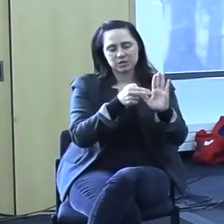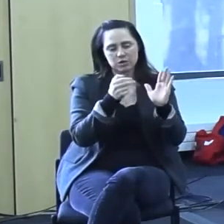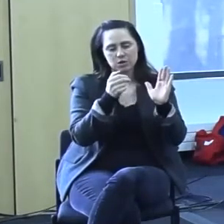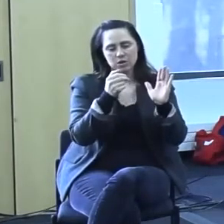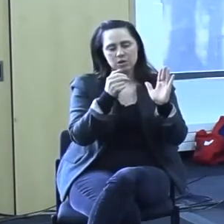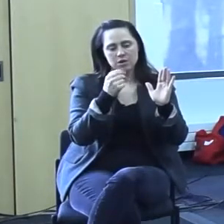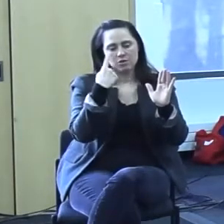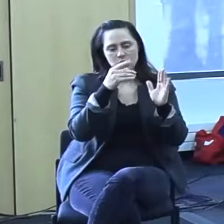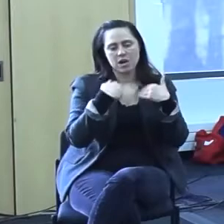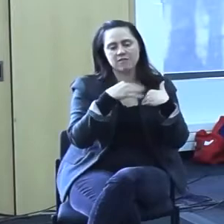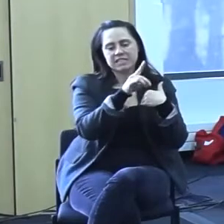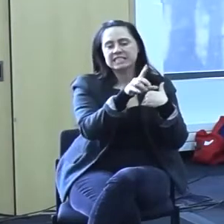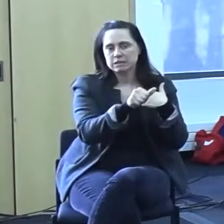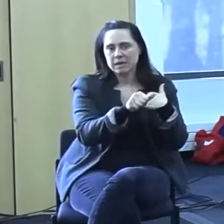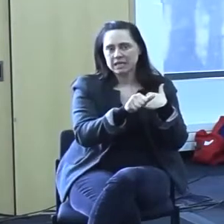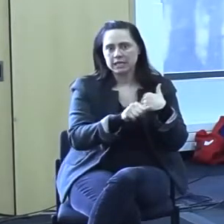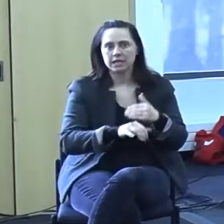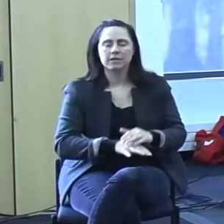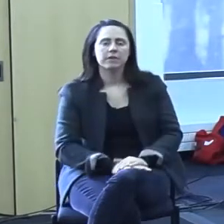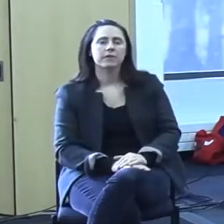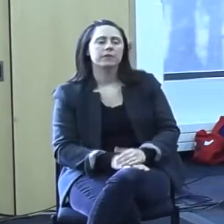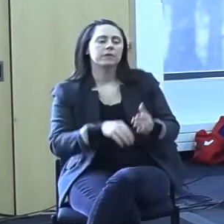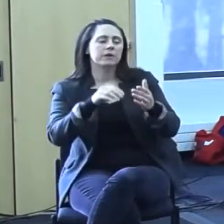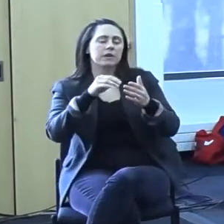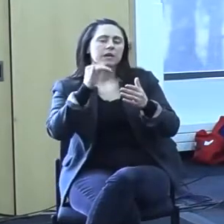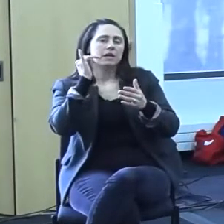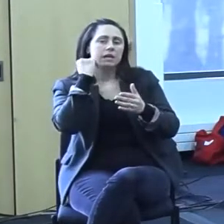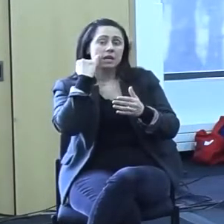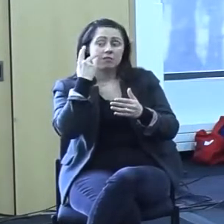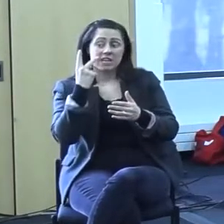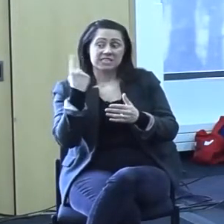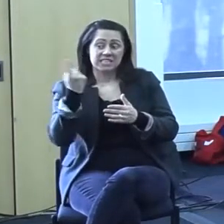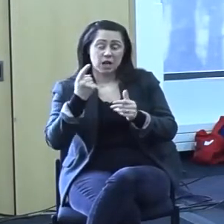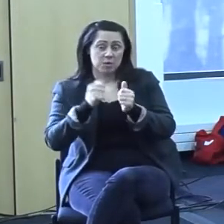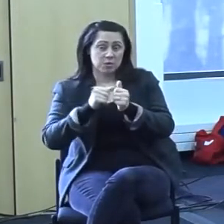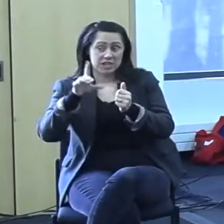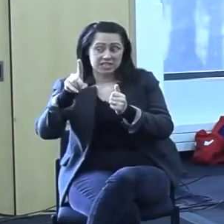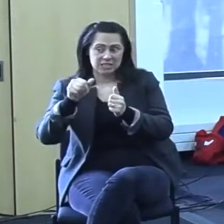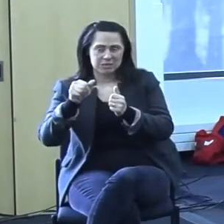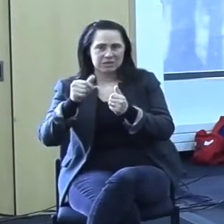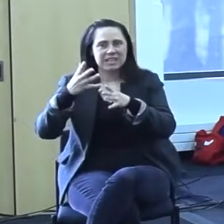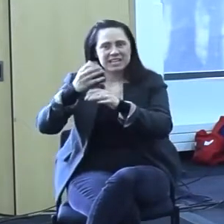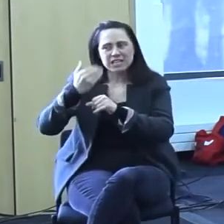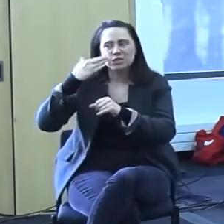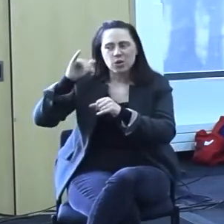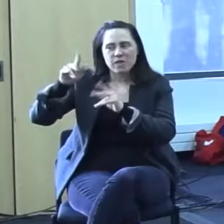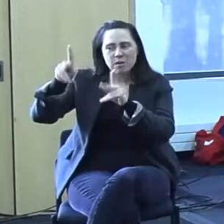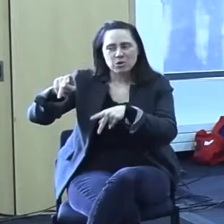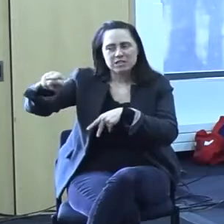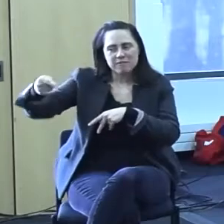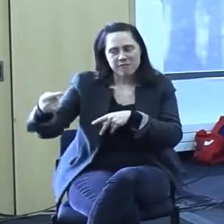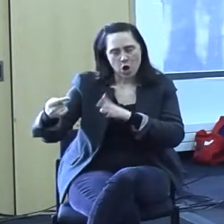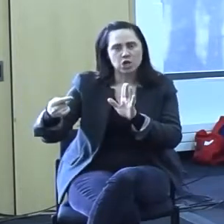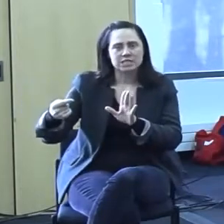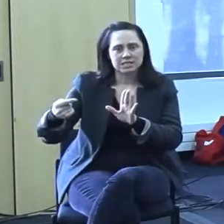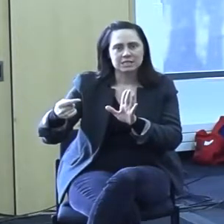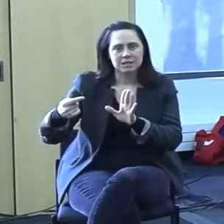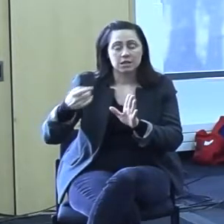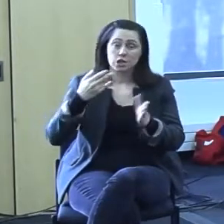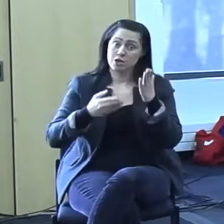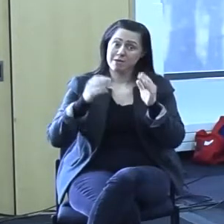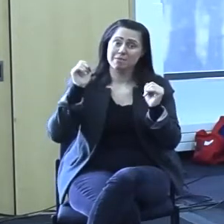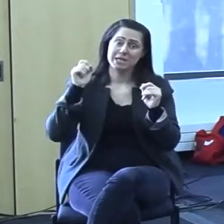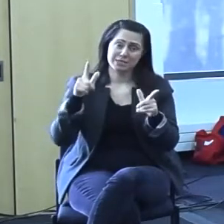Student could play if they see somebody with a disability, get to know them first. You might